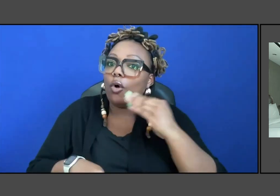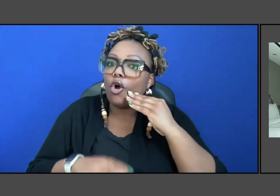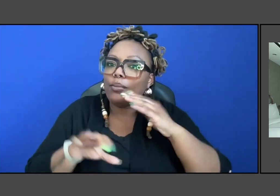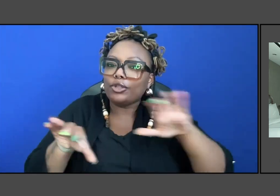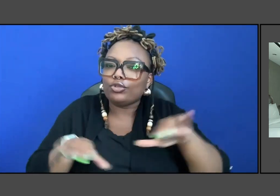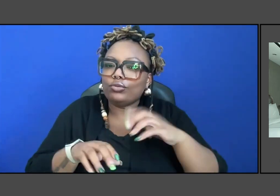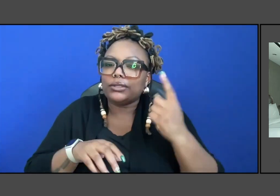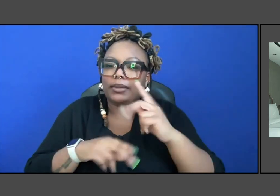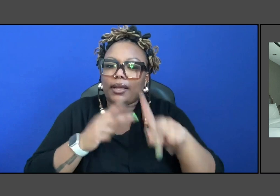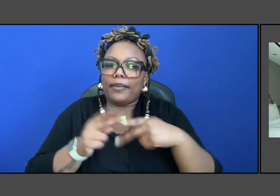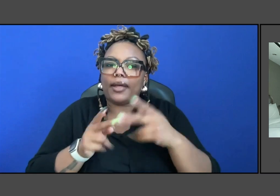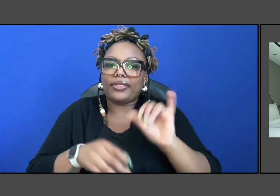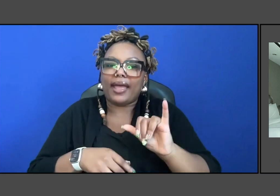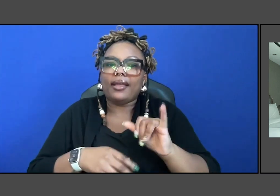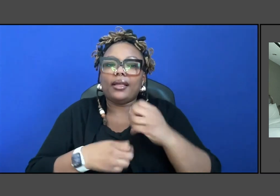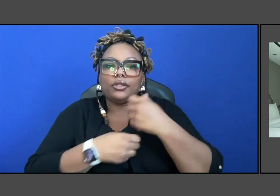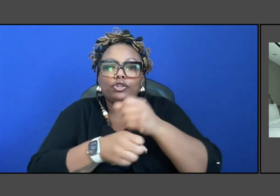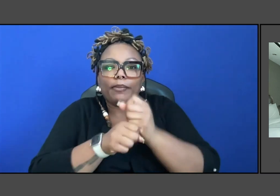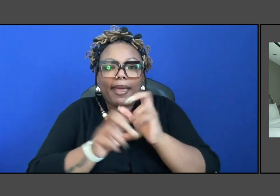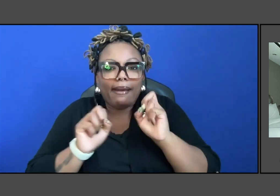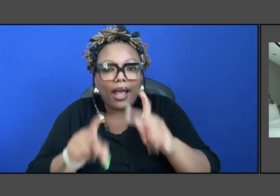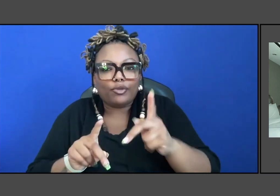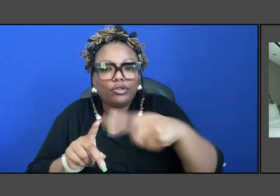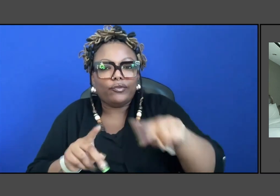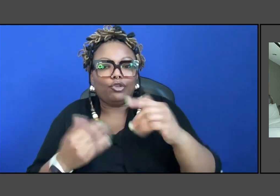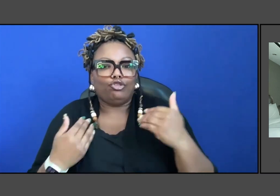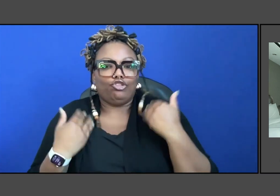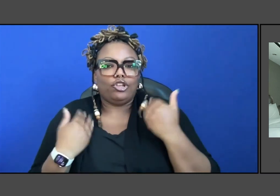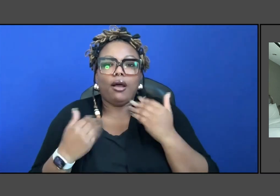to create more opportunity for them.